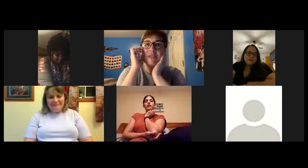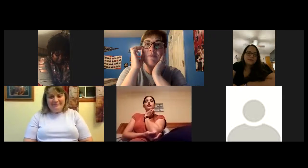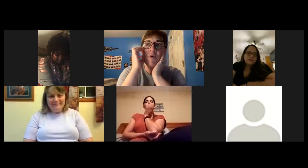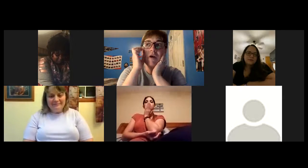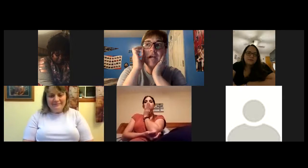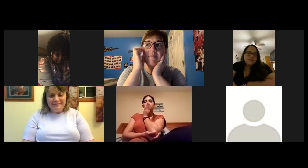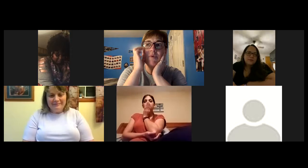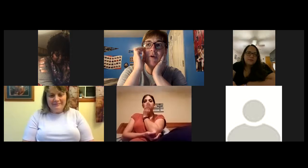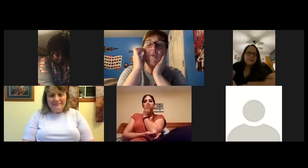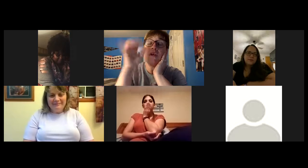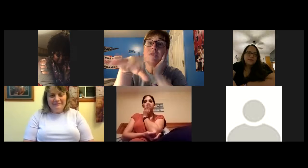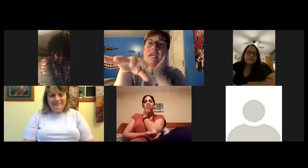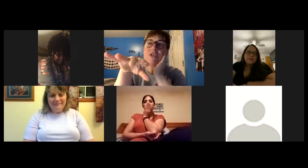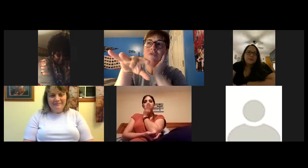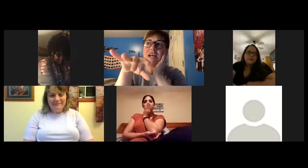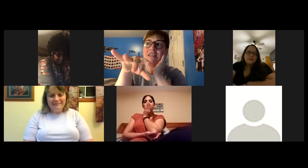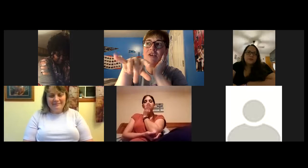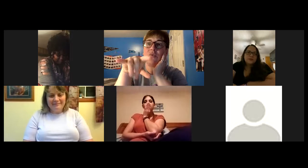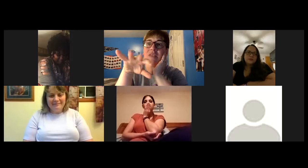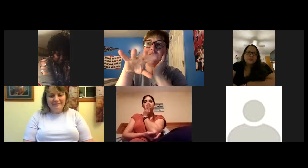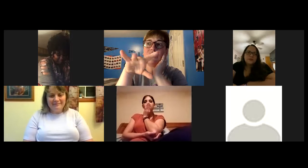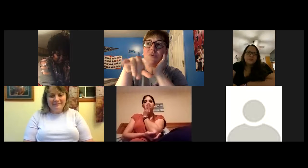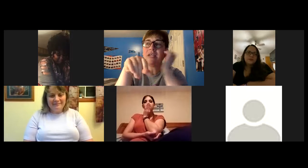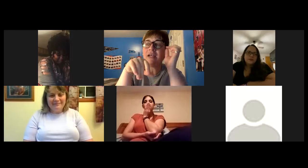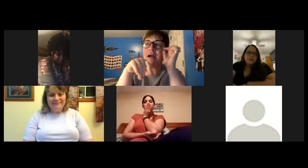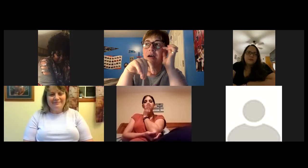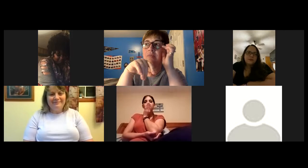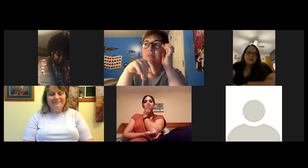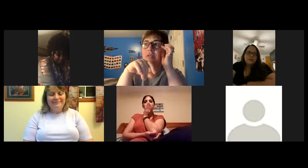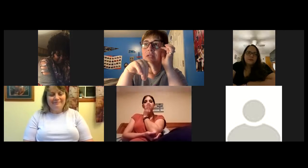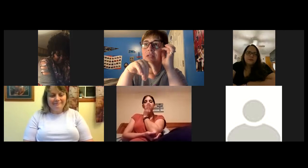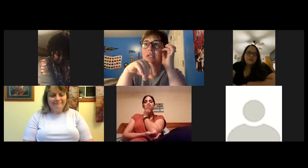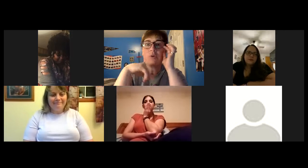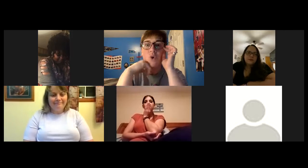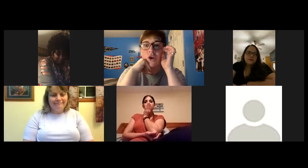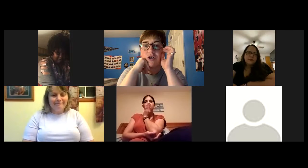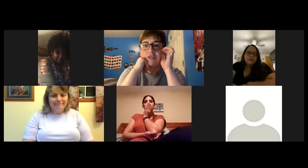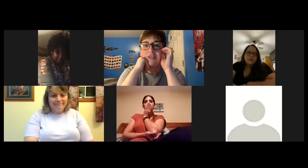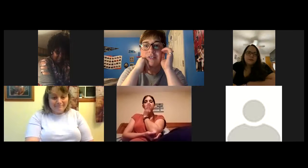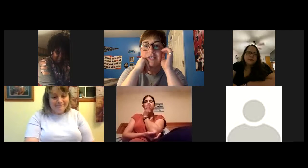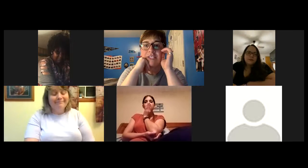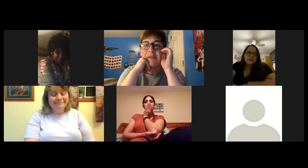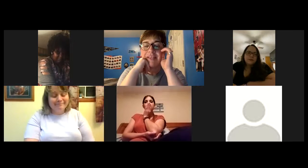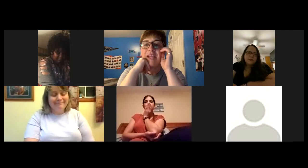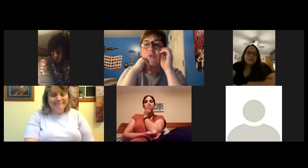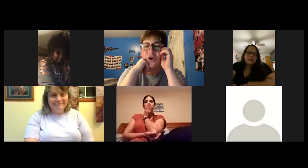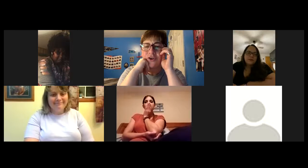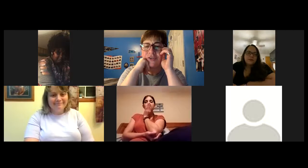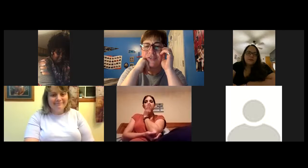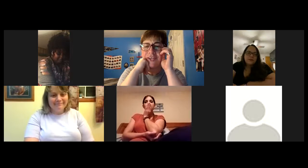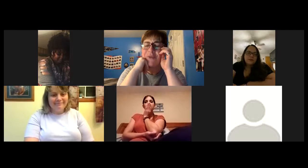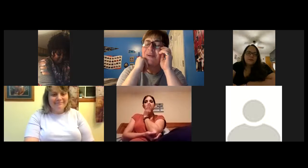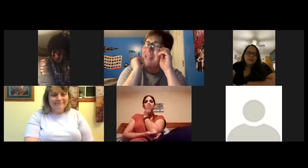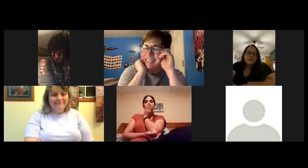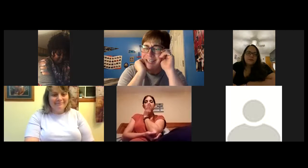the more and more, well, you were saying you're fine though with doing like words, like spelling out